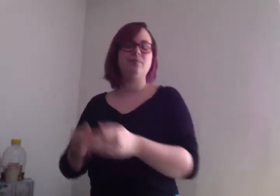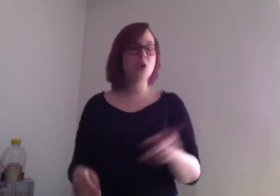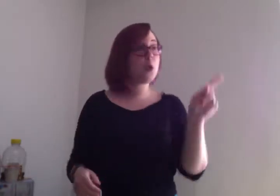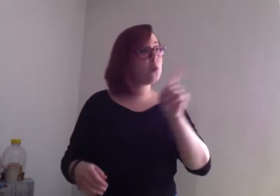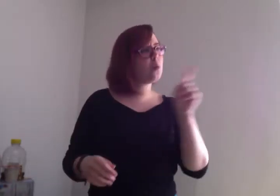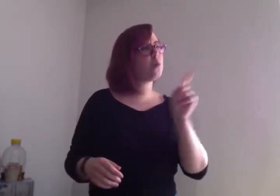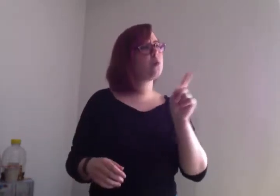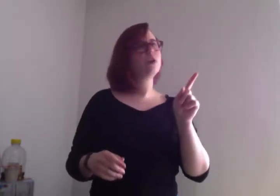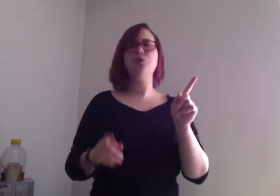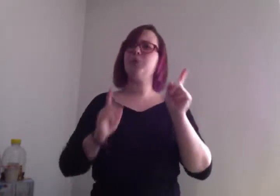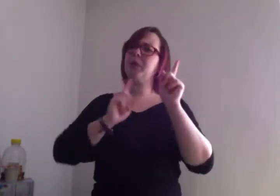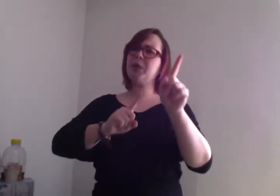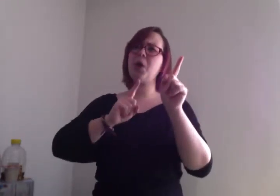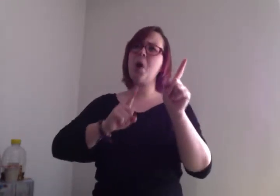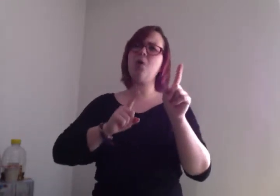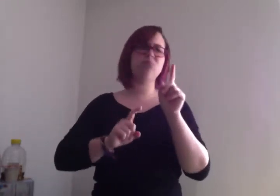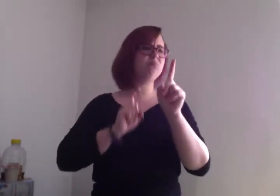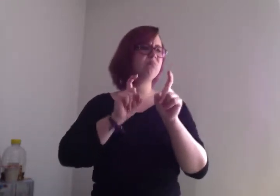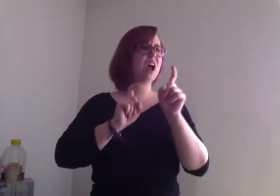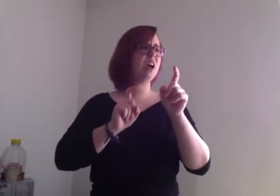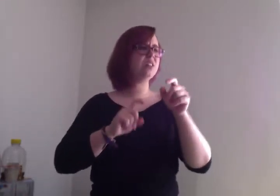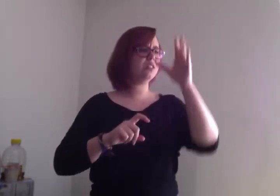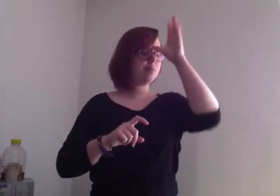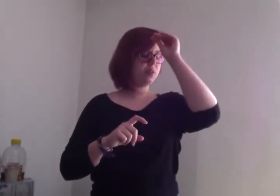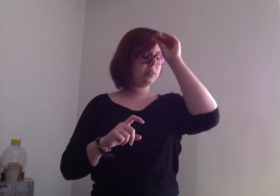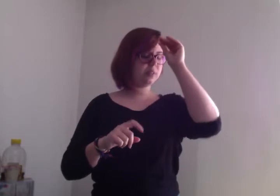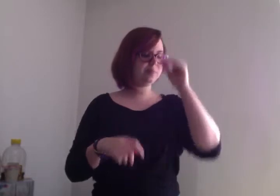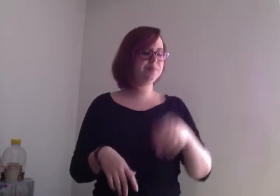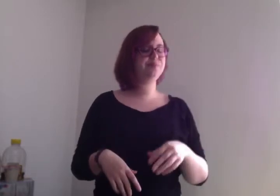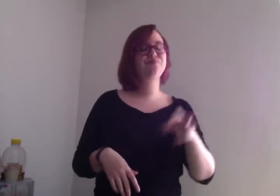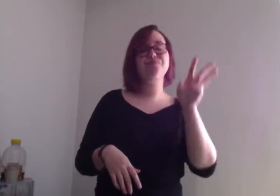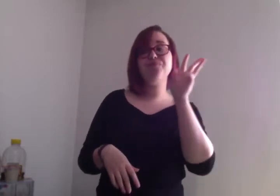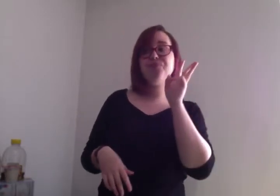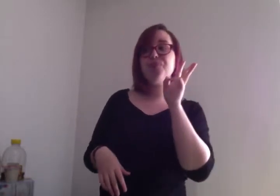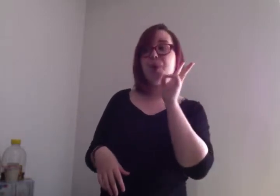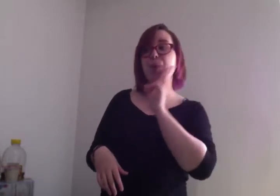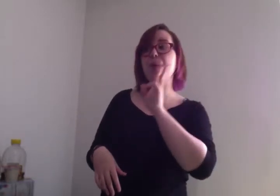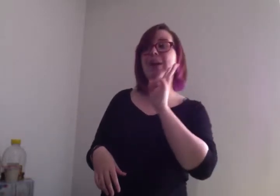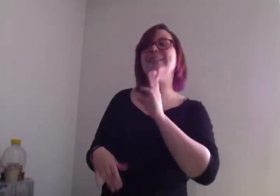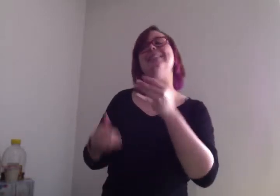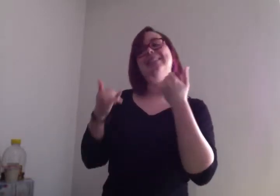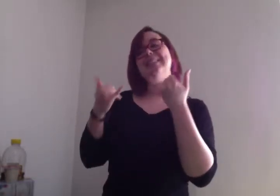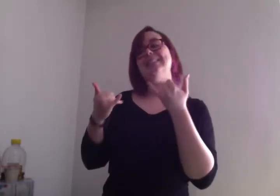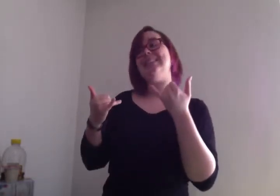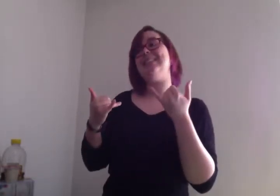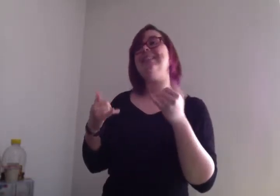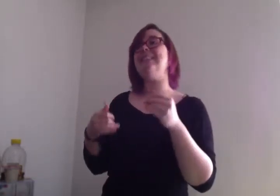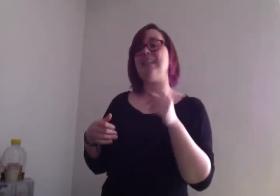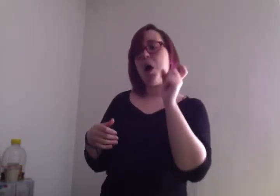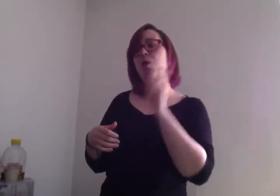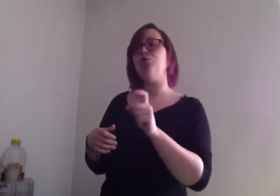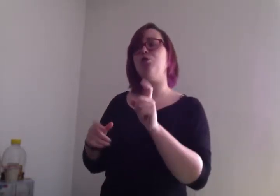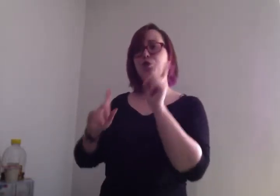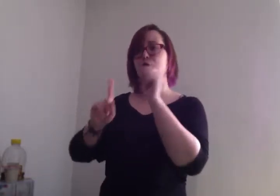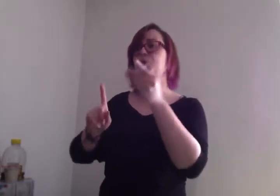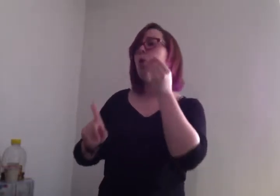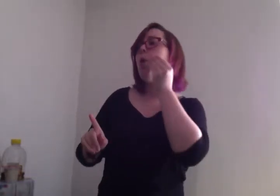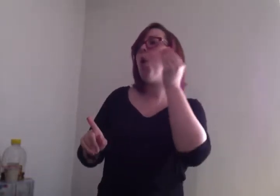"It's time we went home," Wendy said. "If you must go home, we'll sail there," said